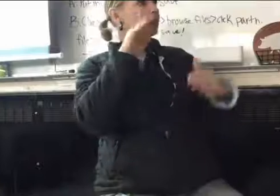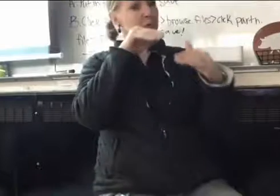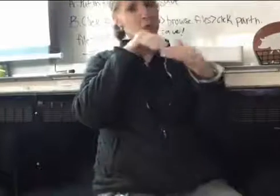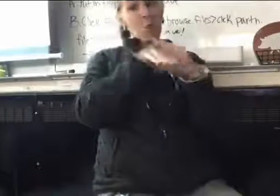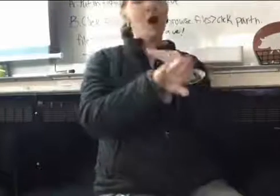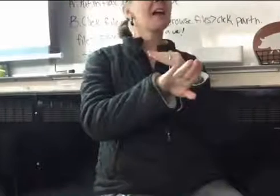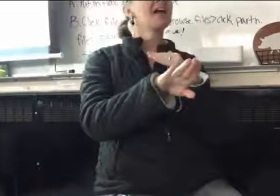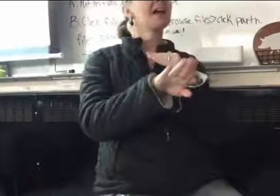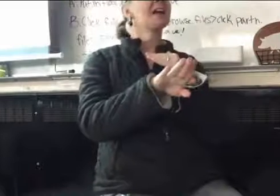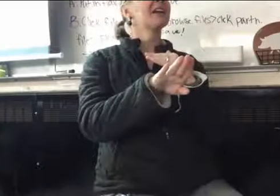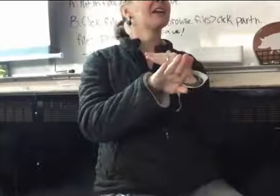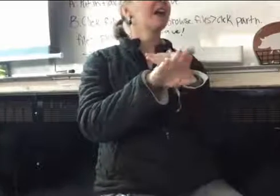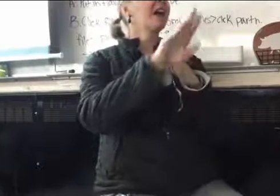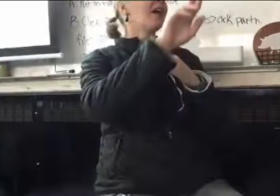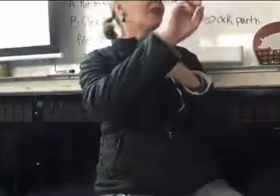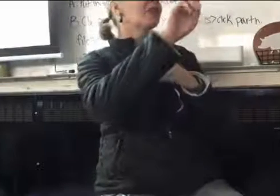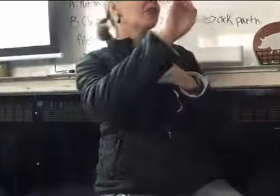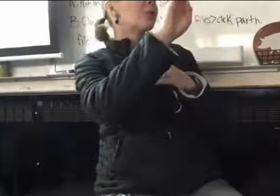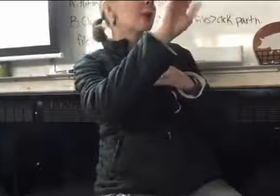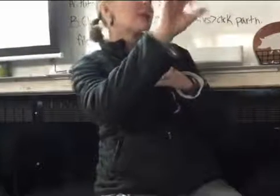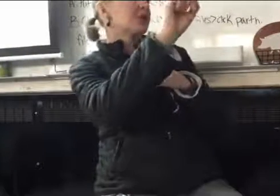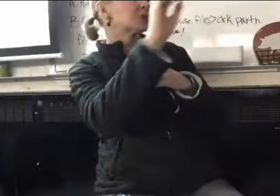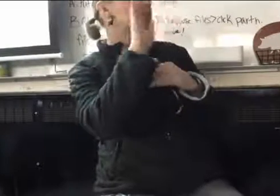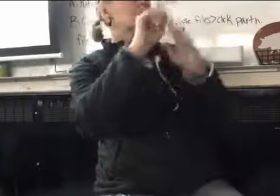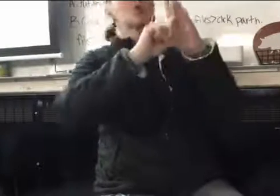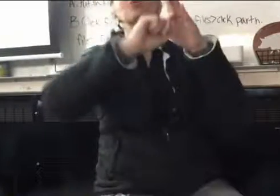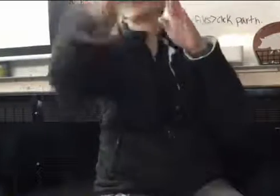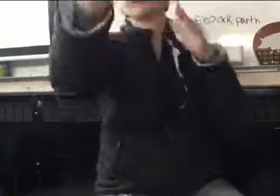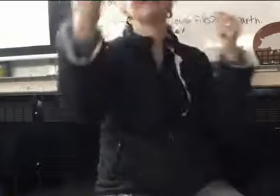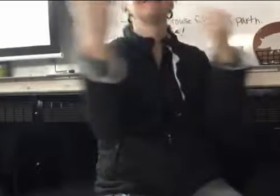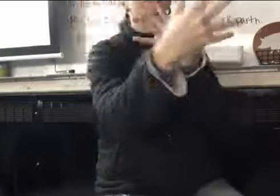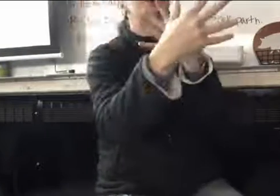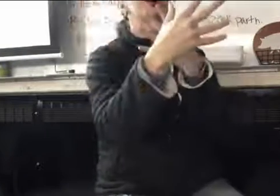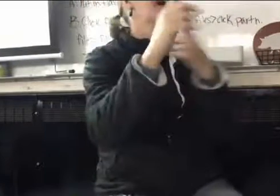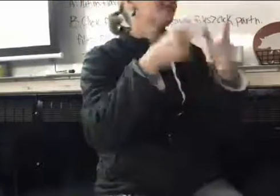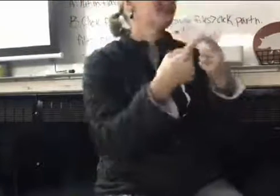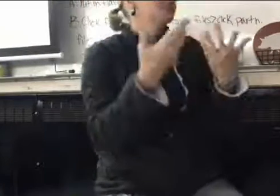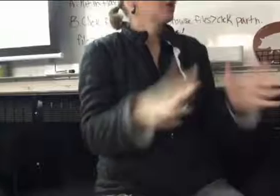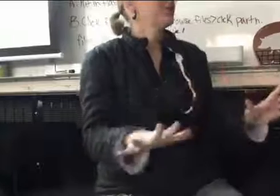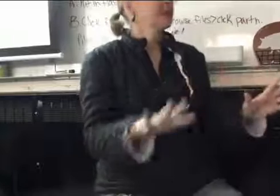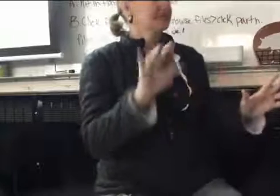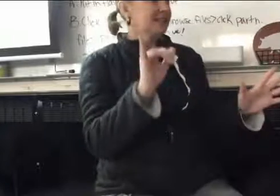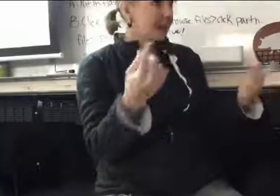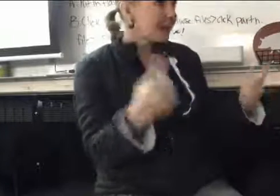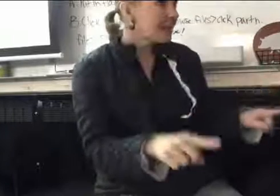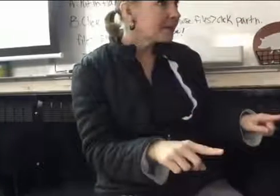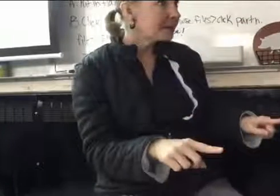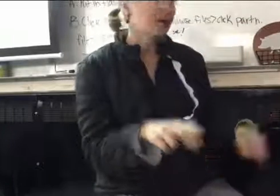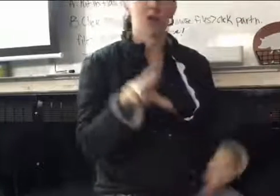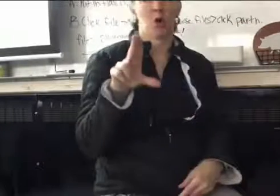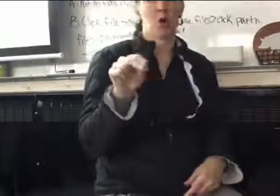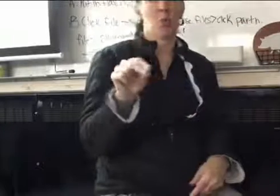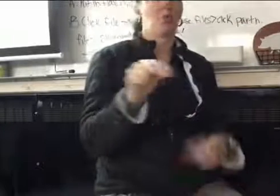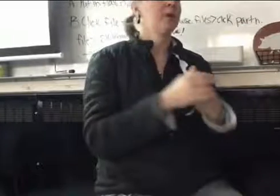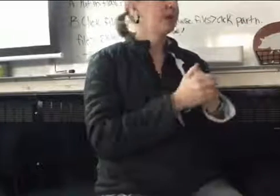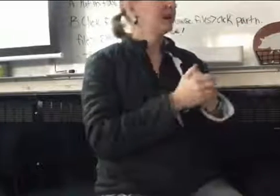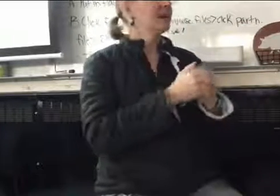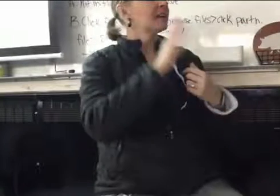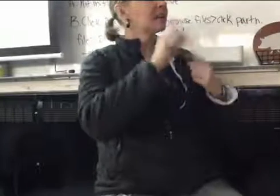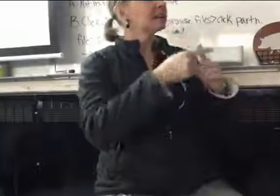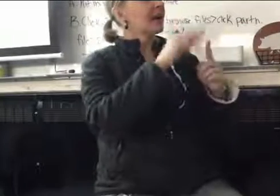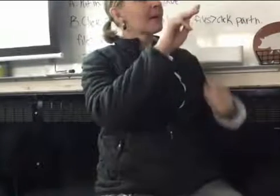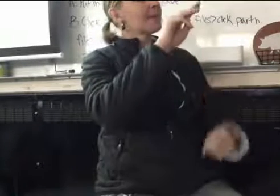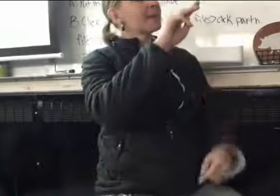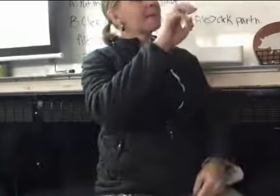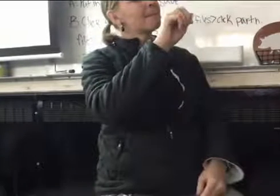in, the rebels were all going to run in fear, and that it would all be over. Is that what actually happened? No. It talks about how Manassas Creek ran